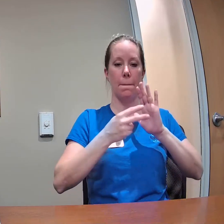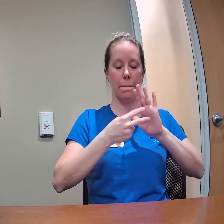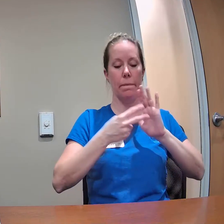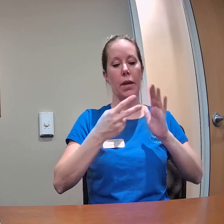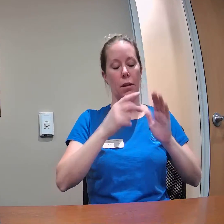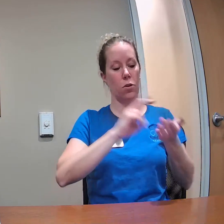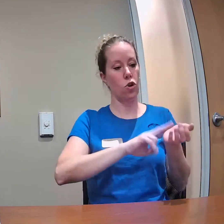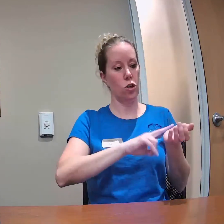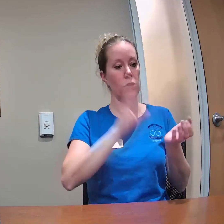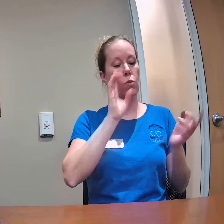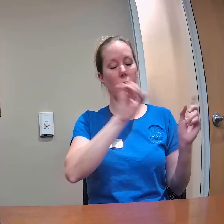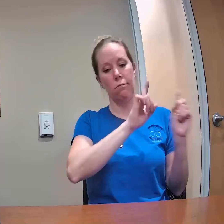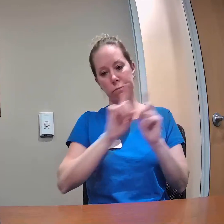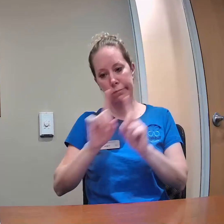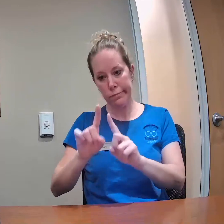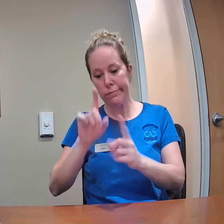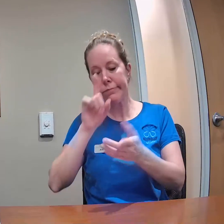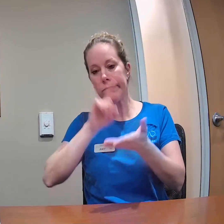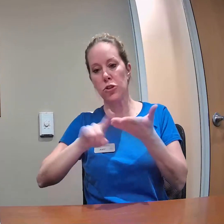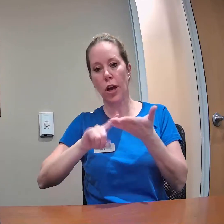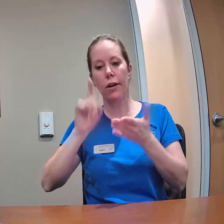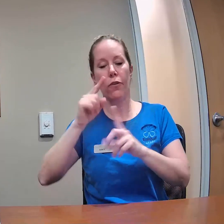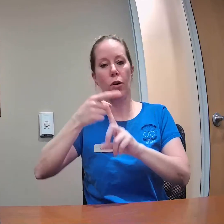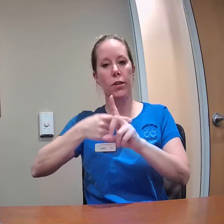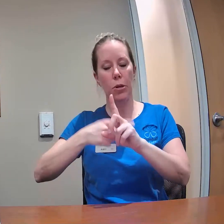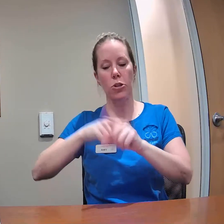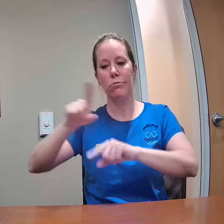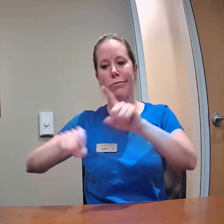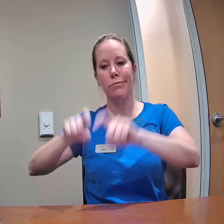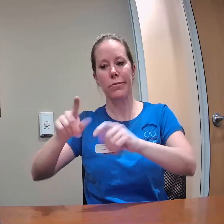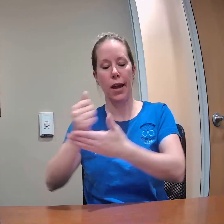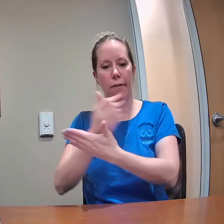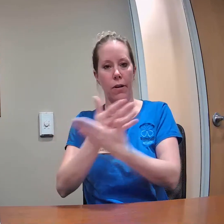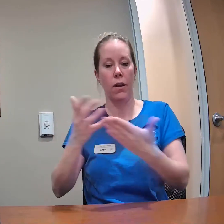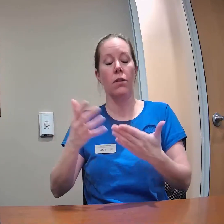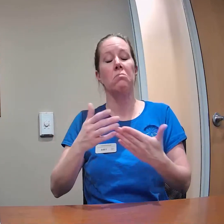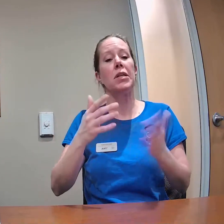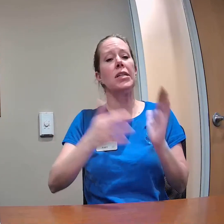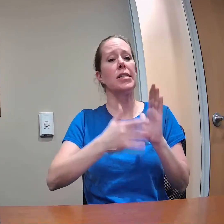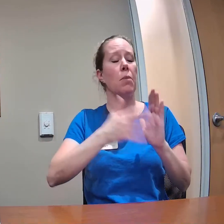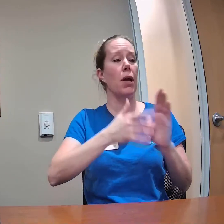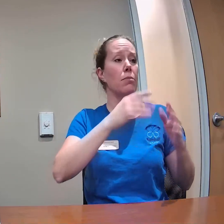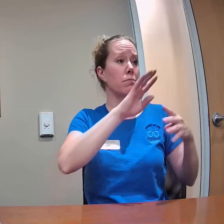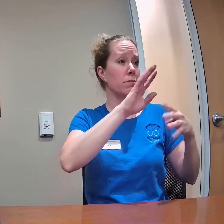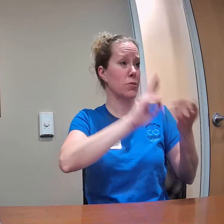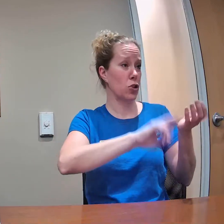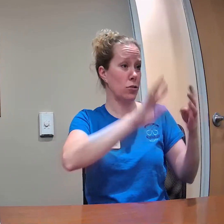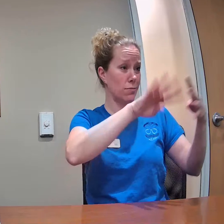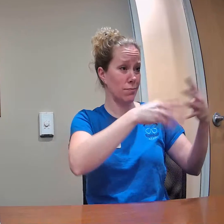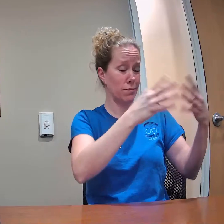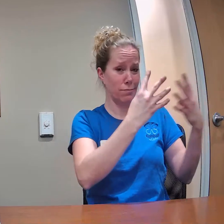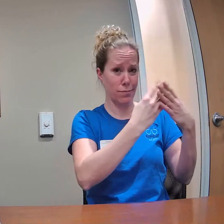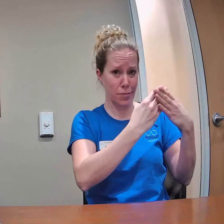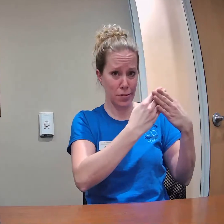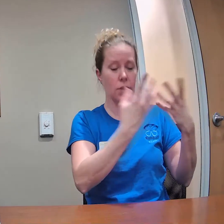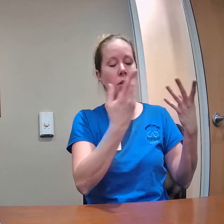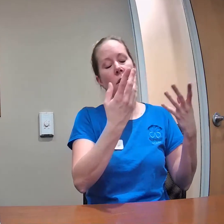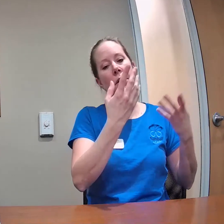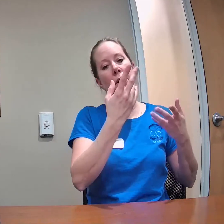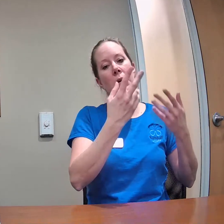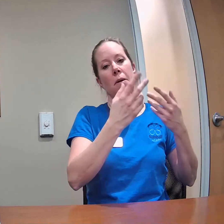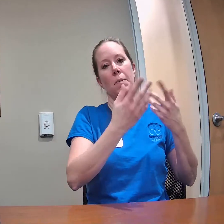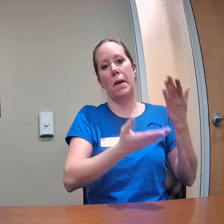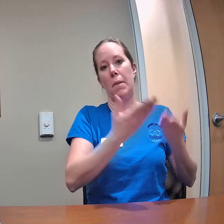their essential duties to perform active screening, particularly on short notice. So with palliative care, if someone